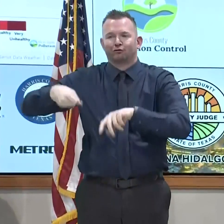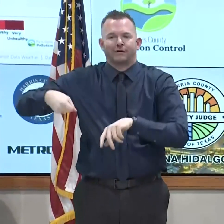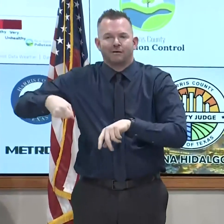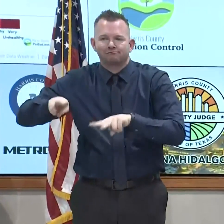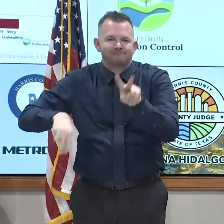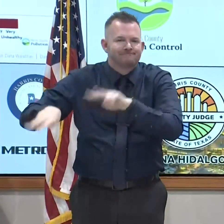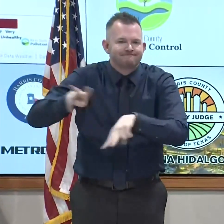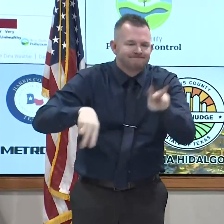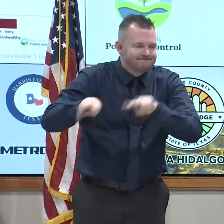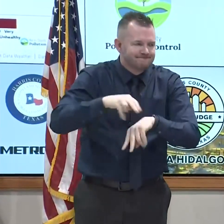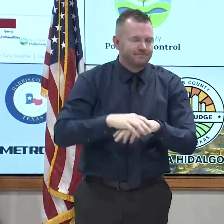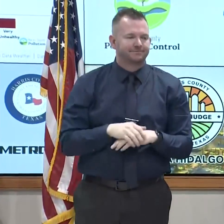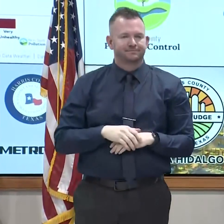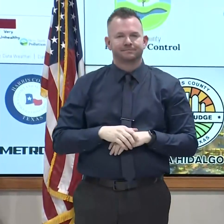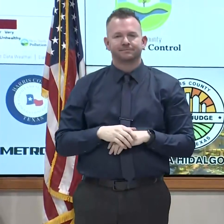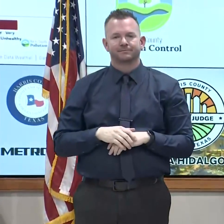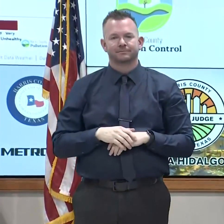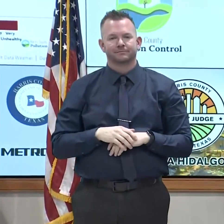Latrice Babin,